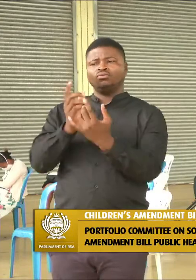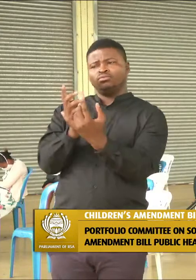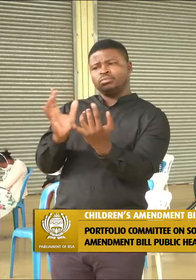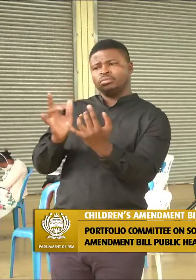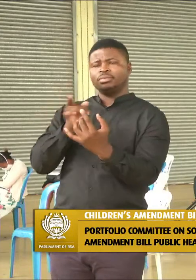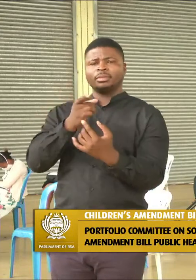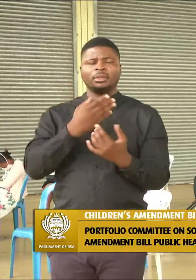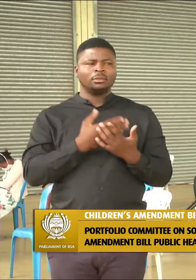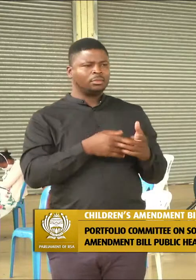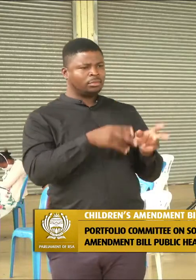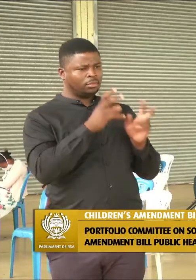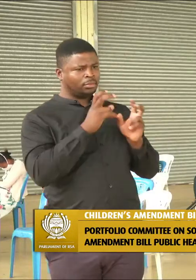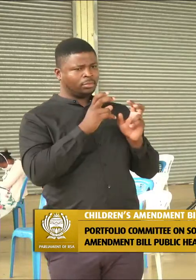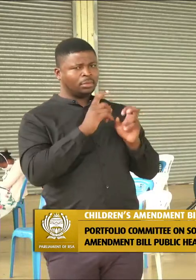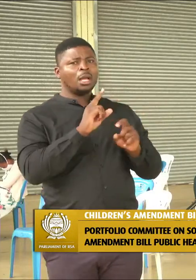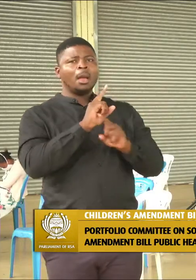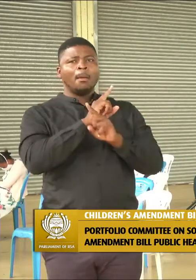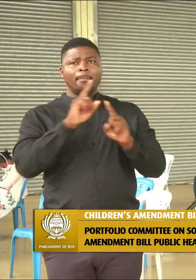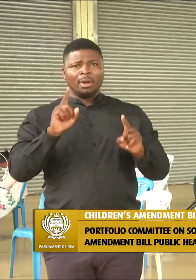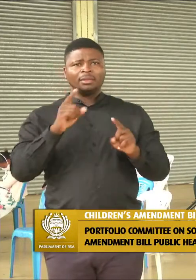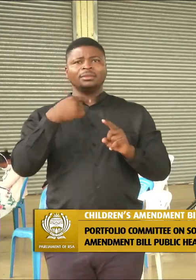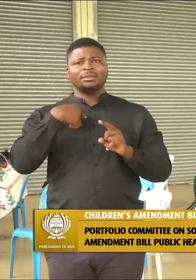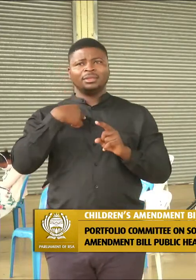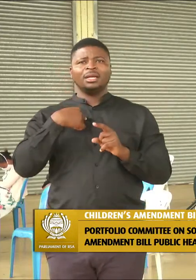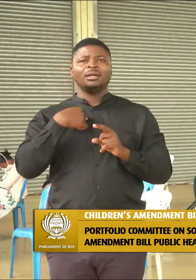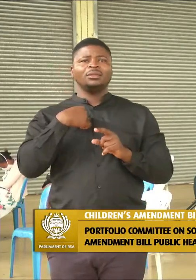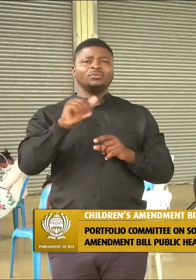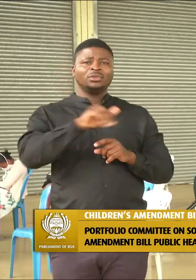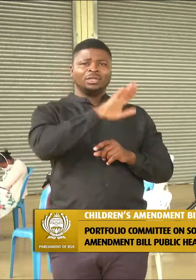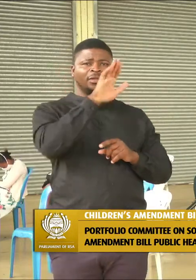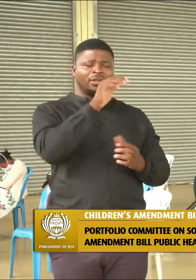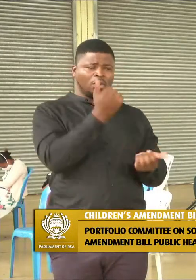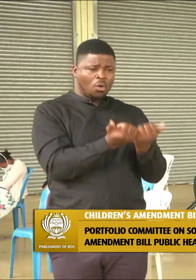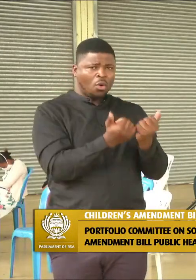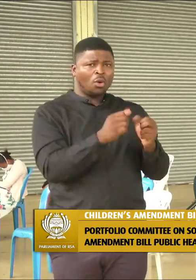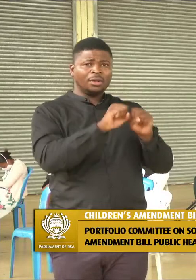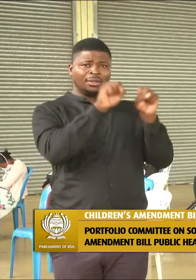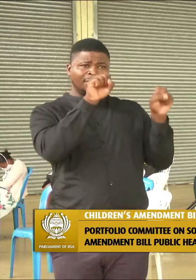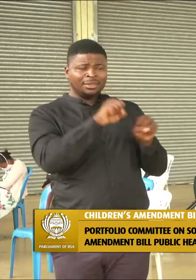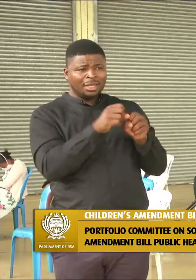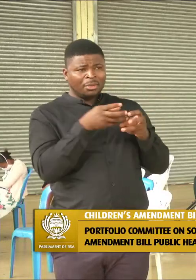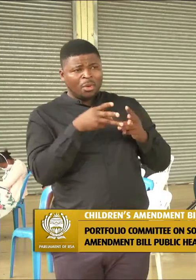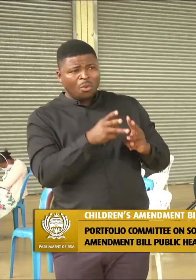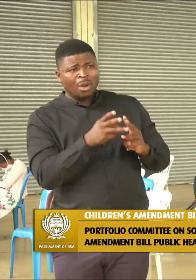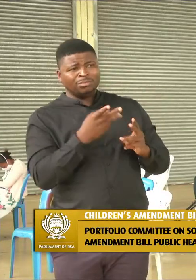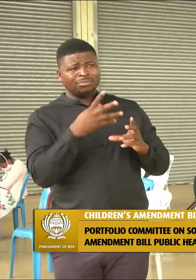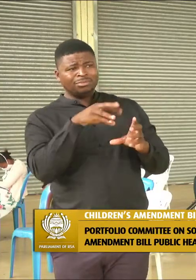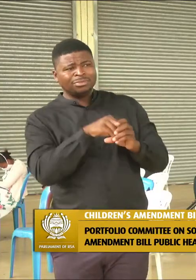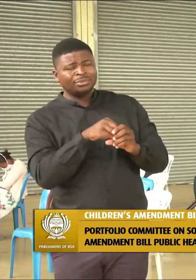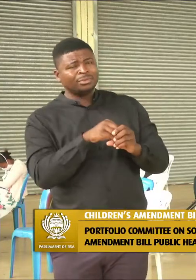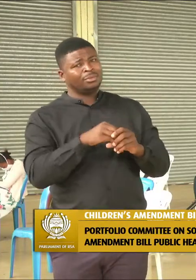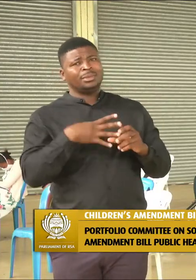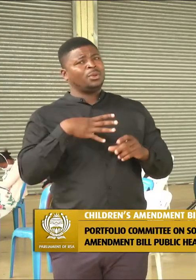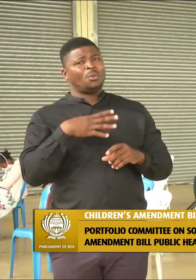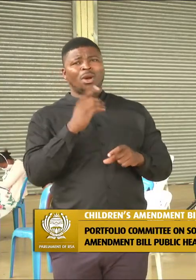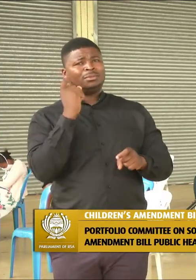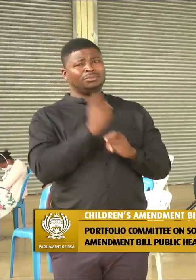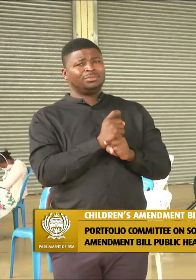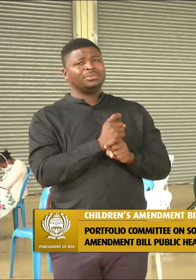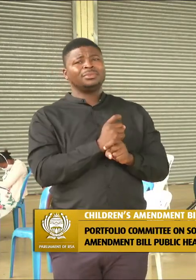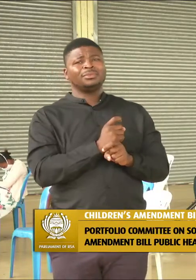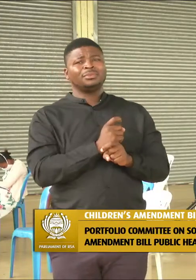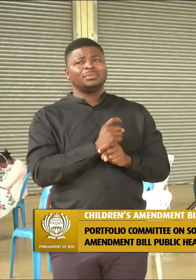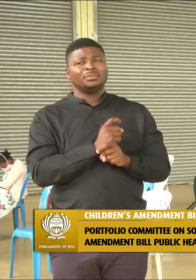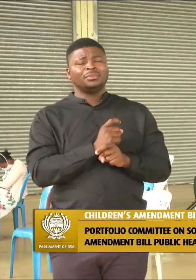ningizwe. I'm afraid to go back into the system Angifuni ukubuyela ohleleni lezinto emuva simply because